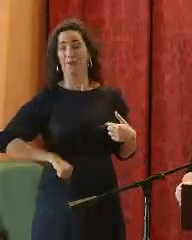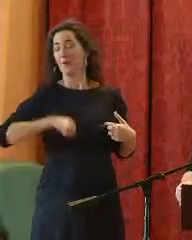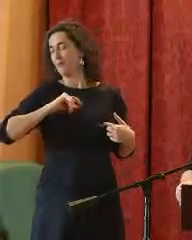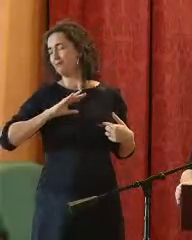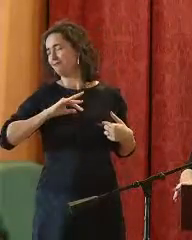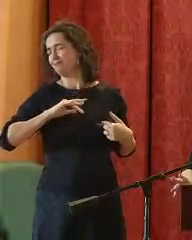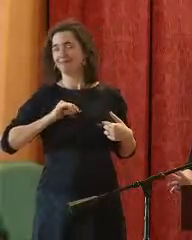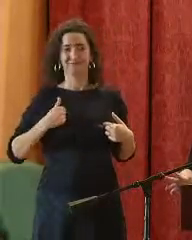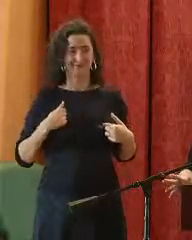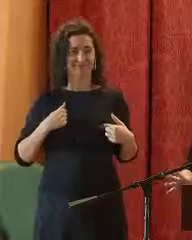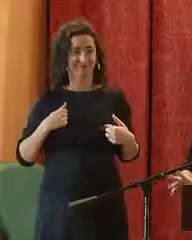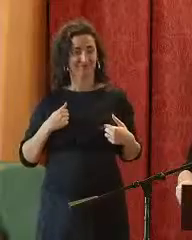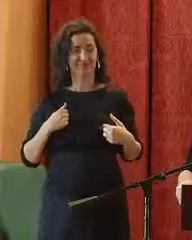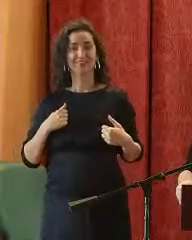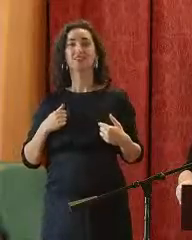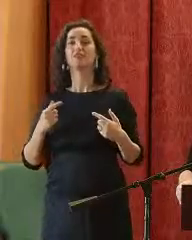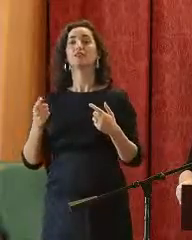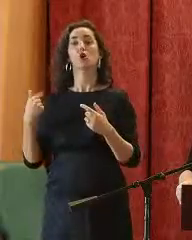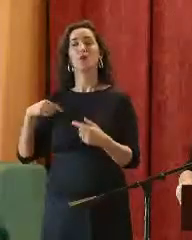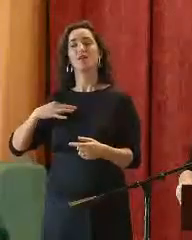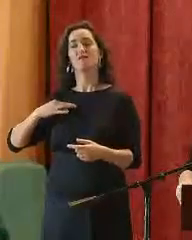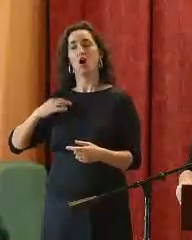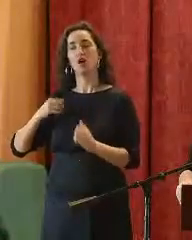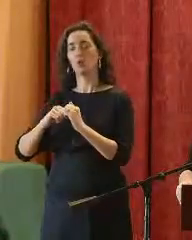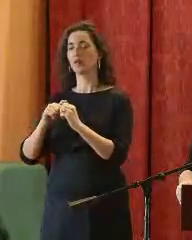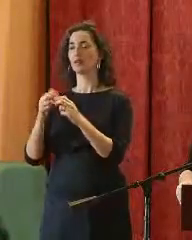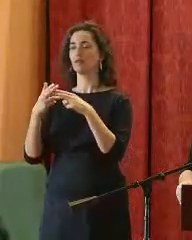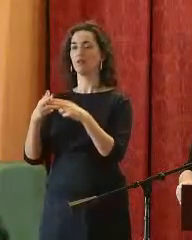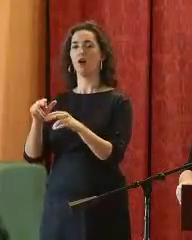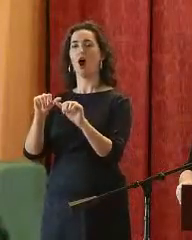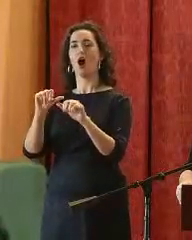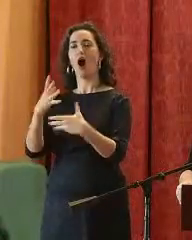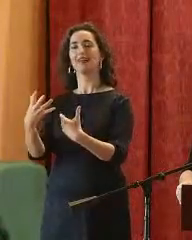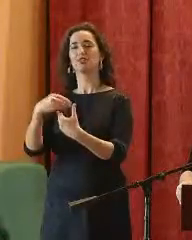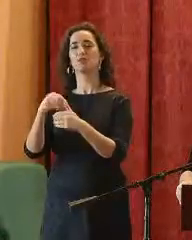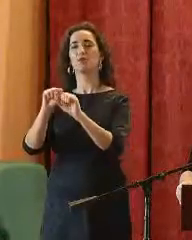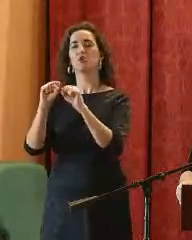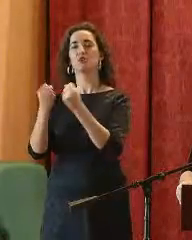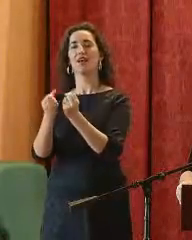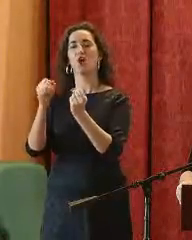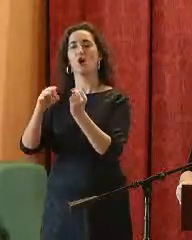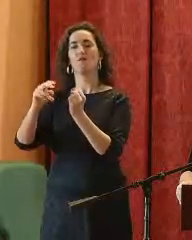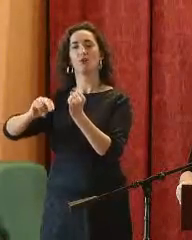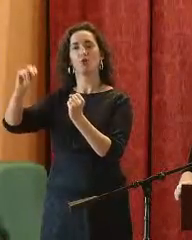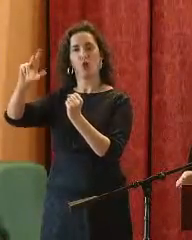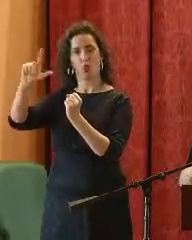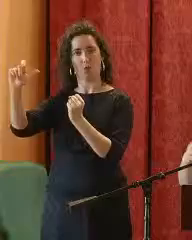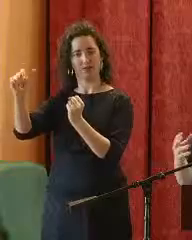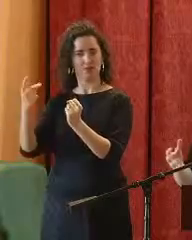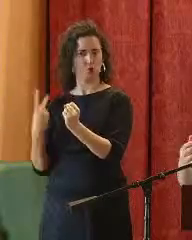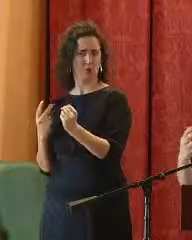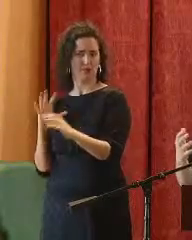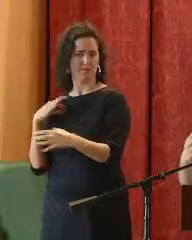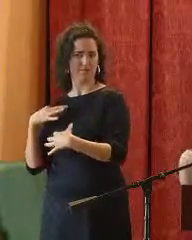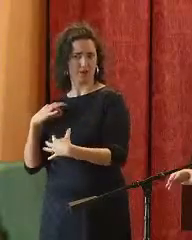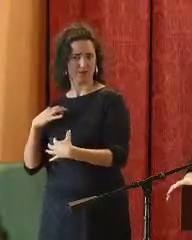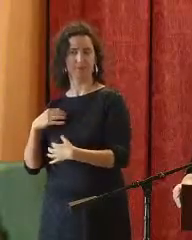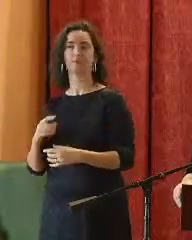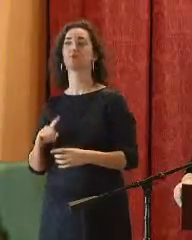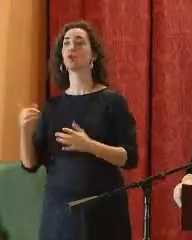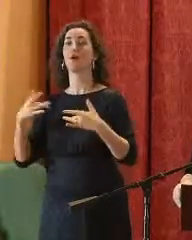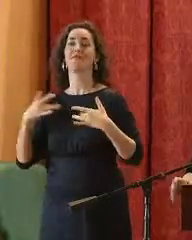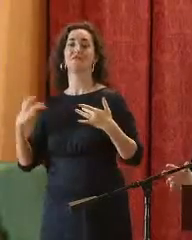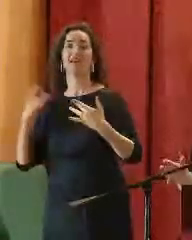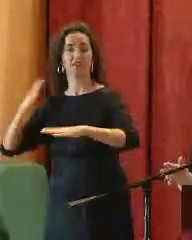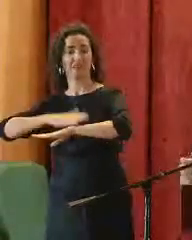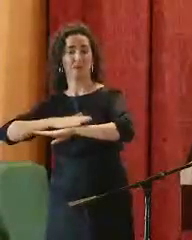him. We volunteer with Autism Society of North Louisiana, and when we work tables at different fairs and